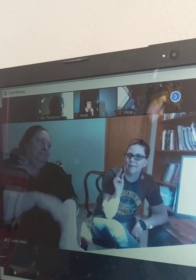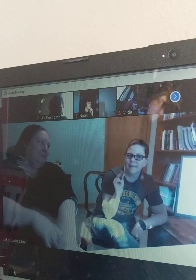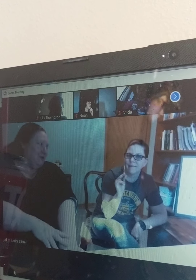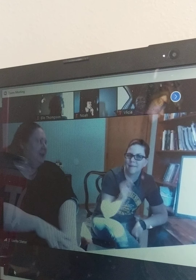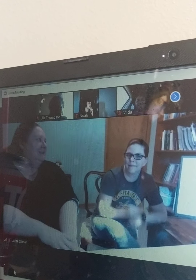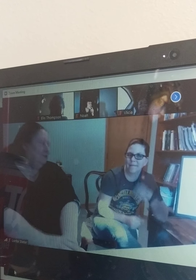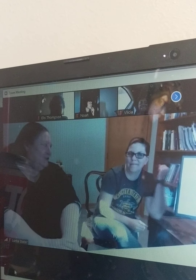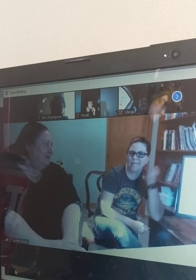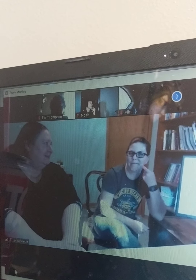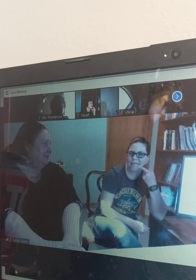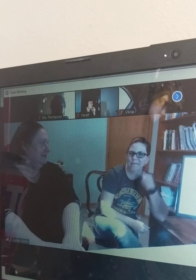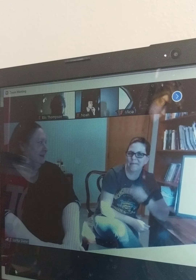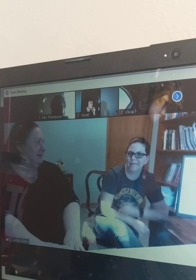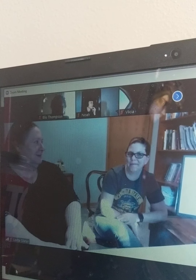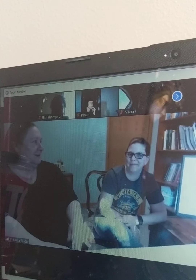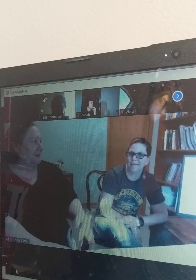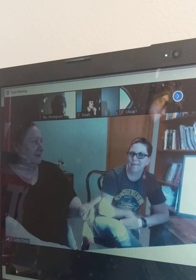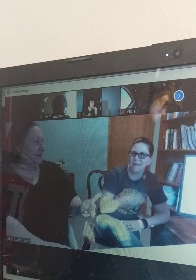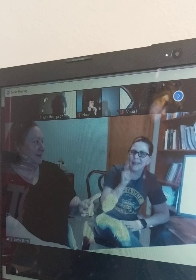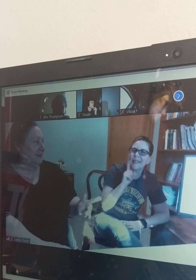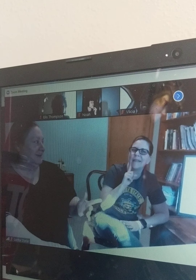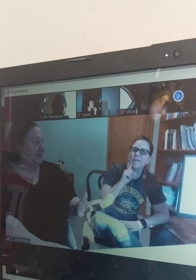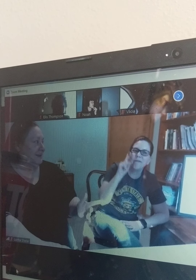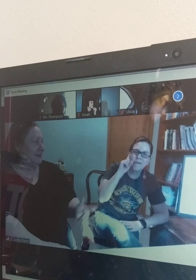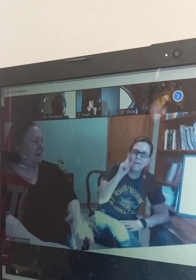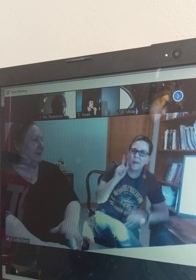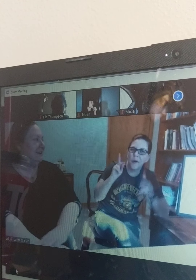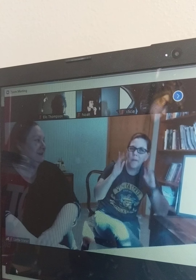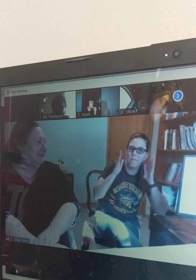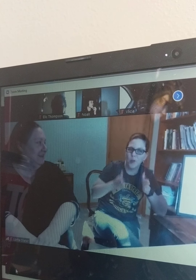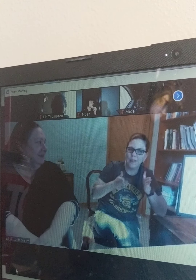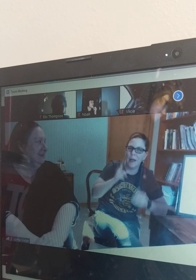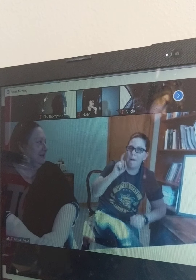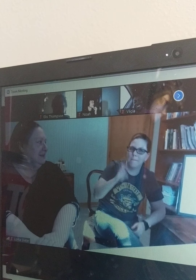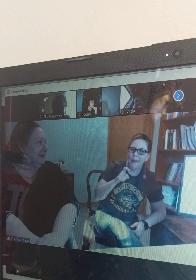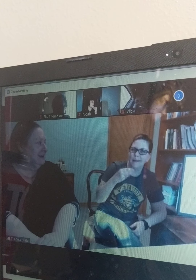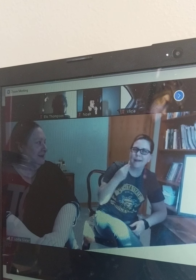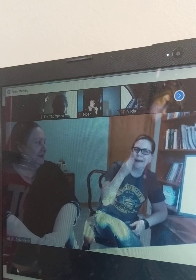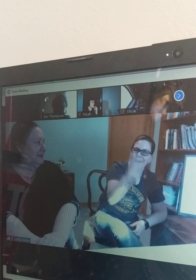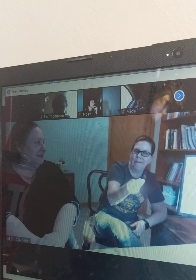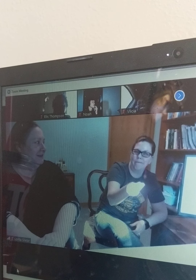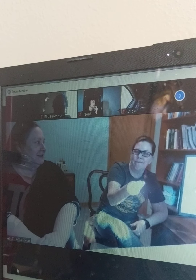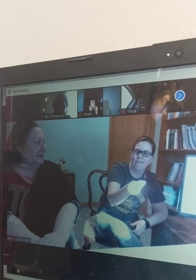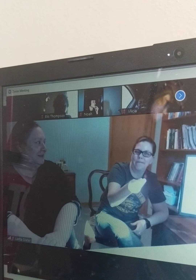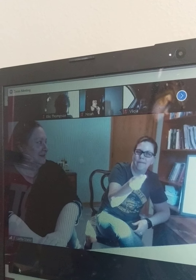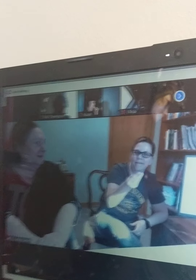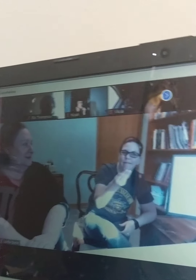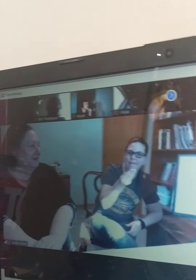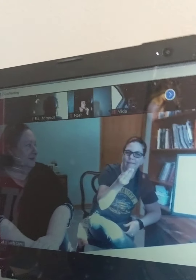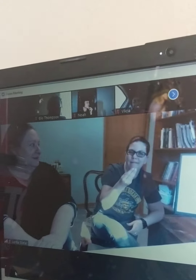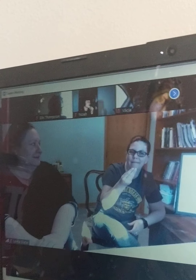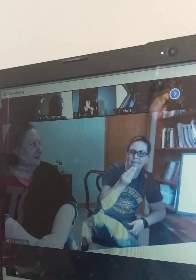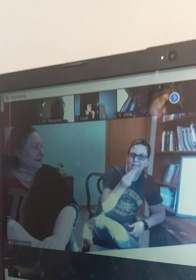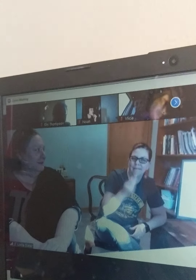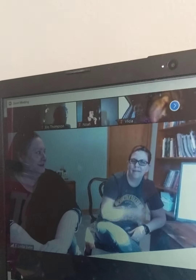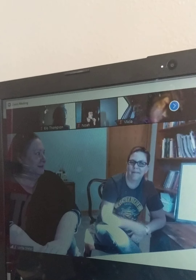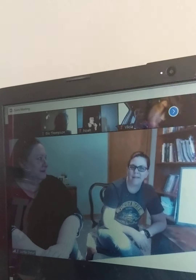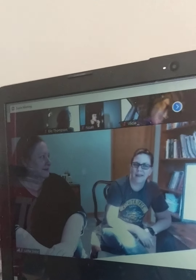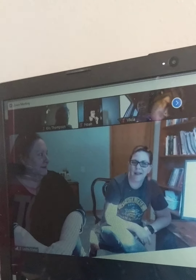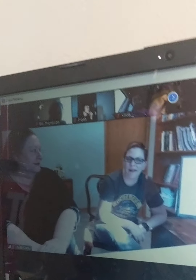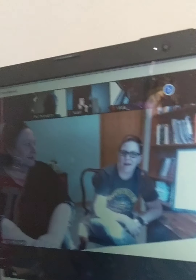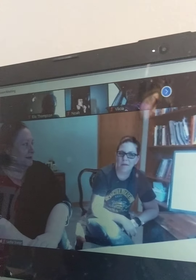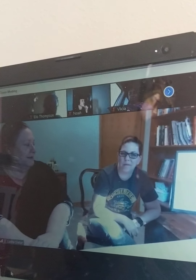Okay, so no, you're not going to make it up yourself. I'll let Lorita, Janet's going to explain it. In deaf culture, a